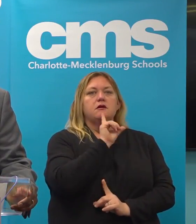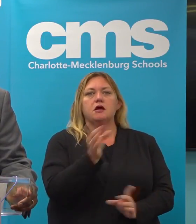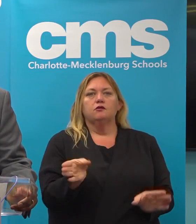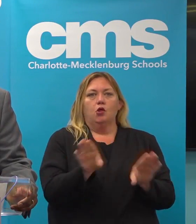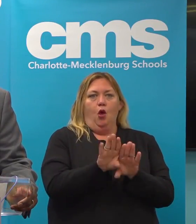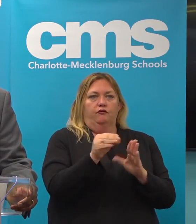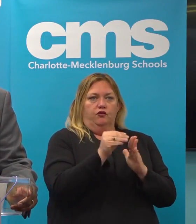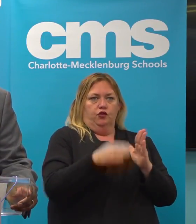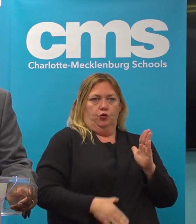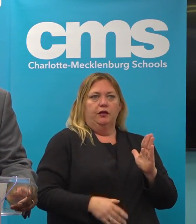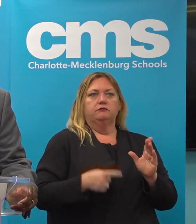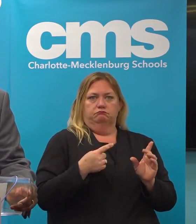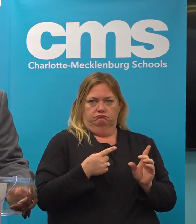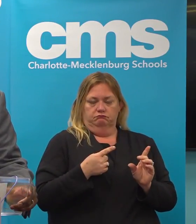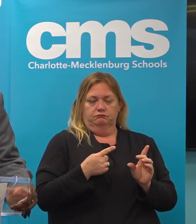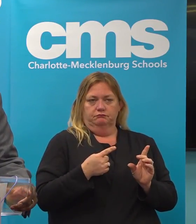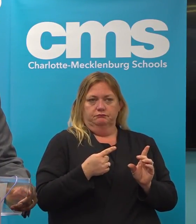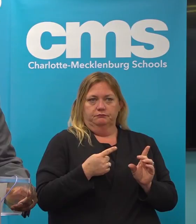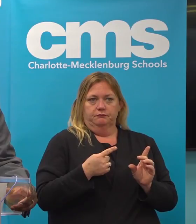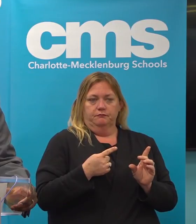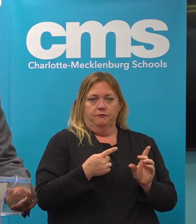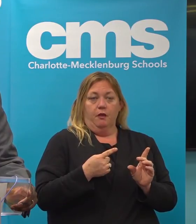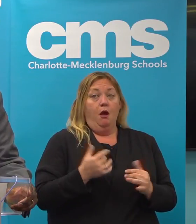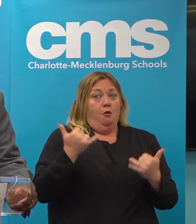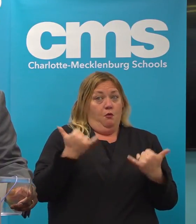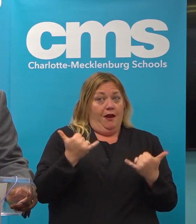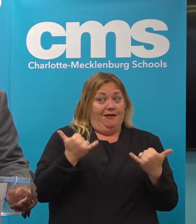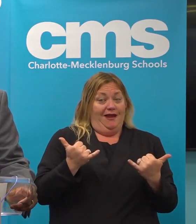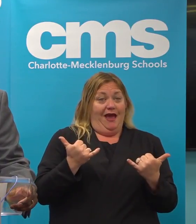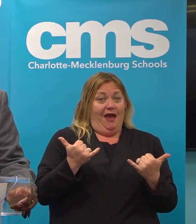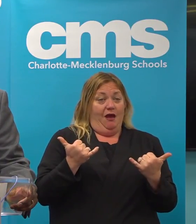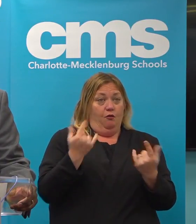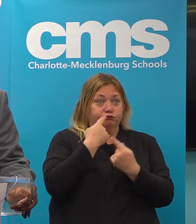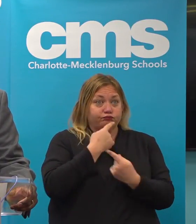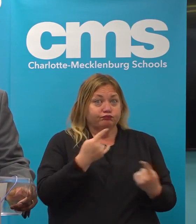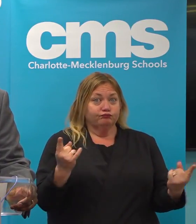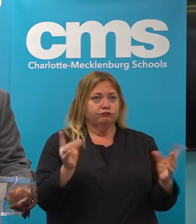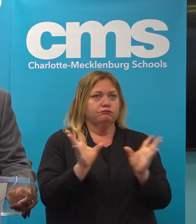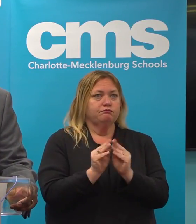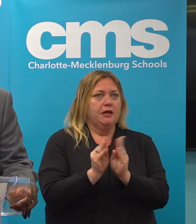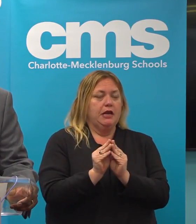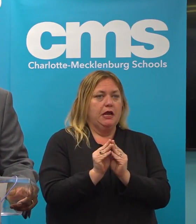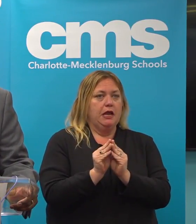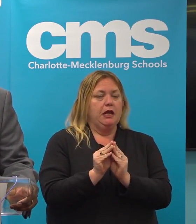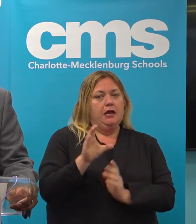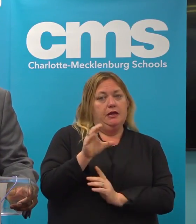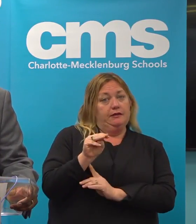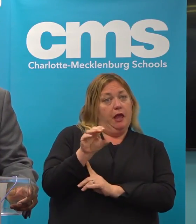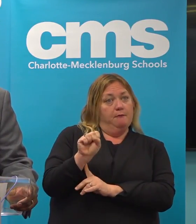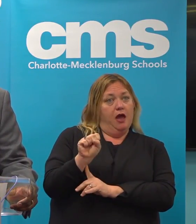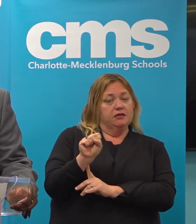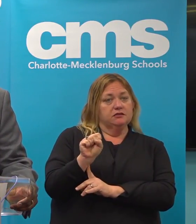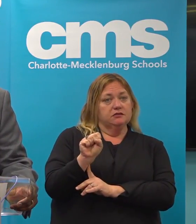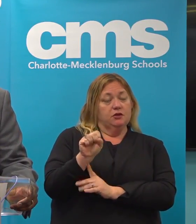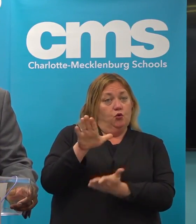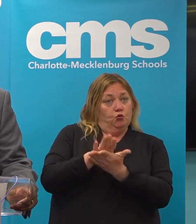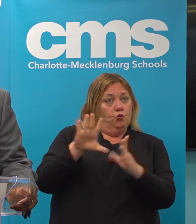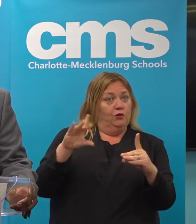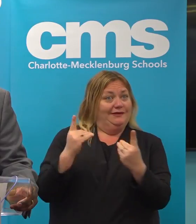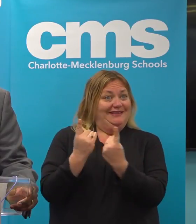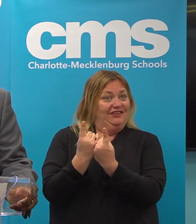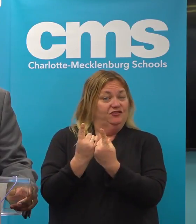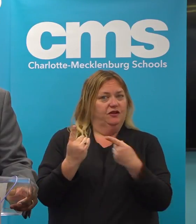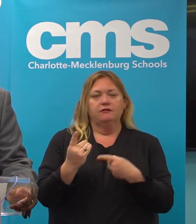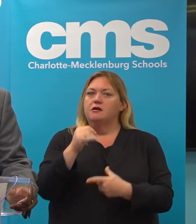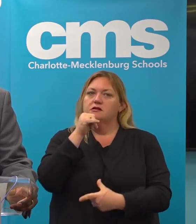closed for students. At the time of this message, CMS is not